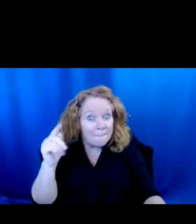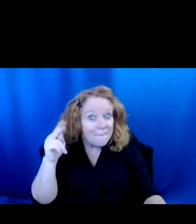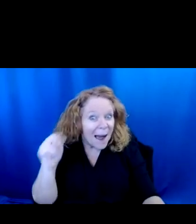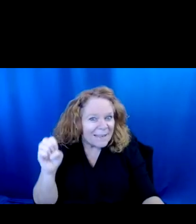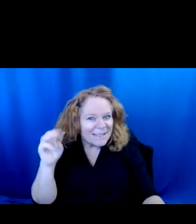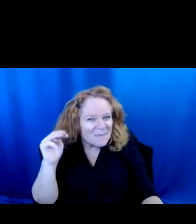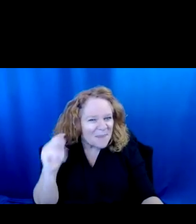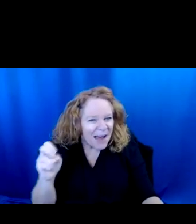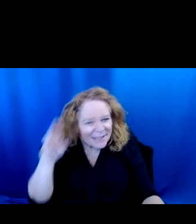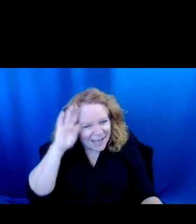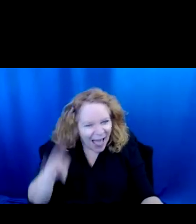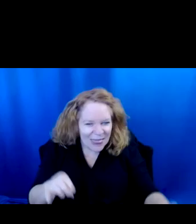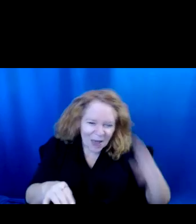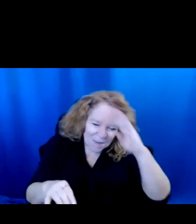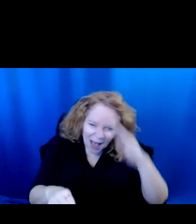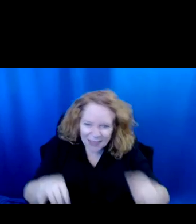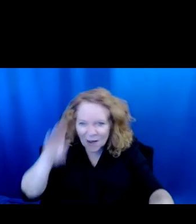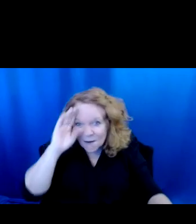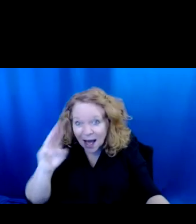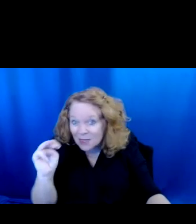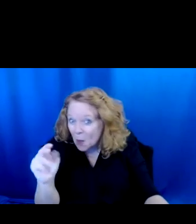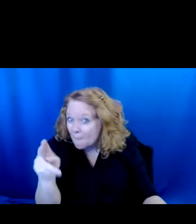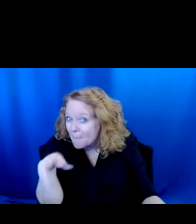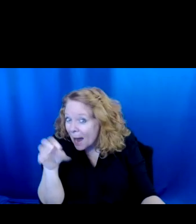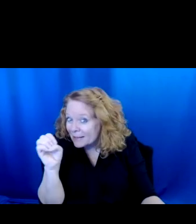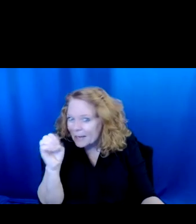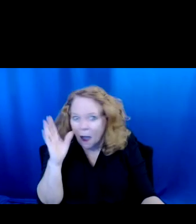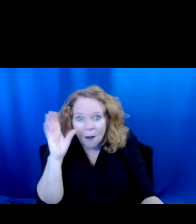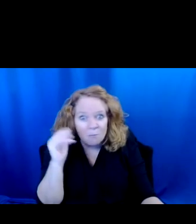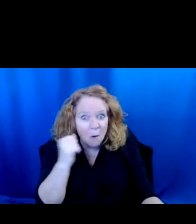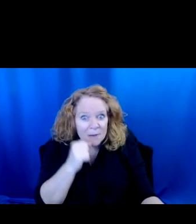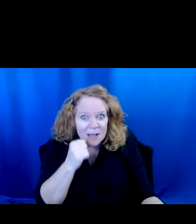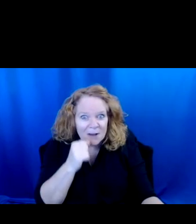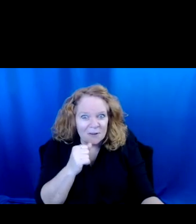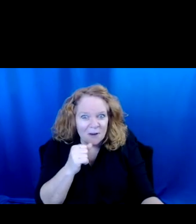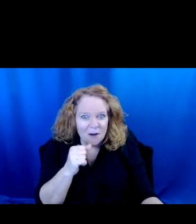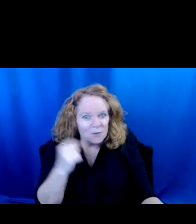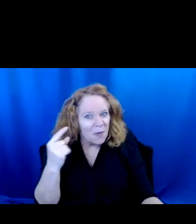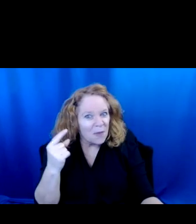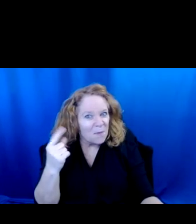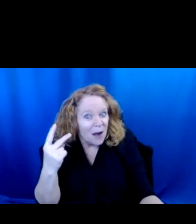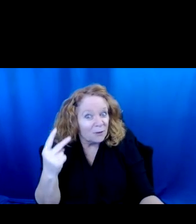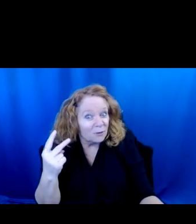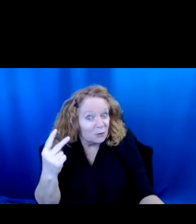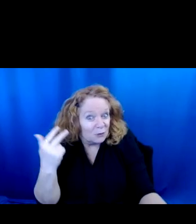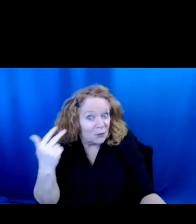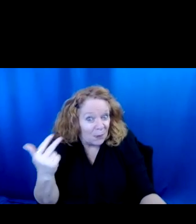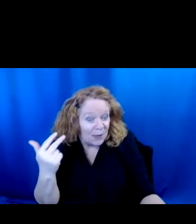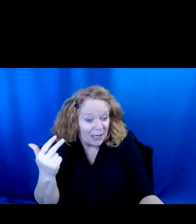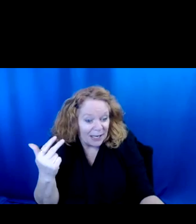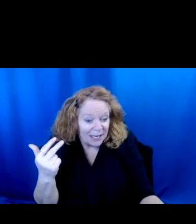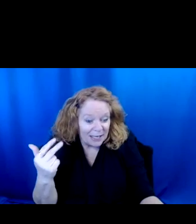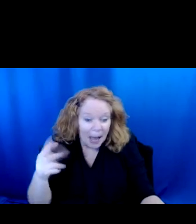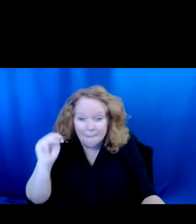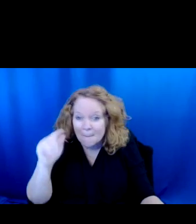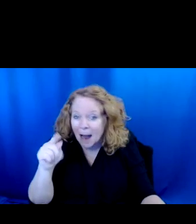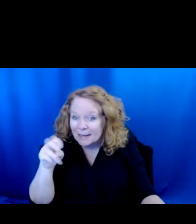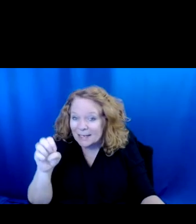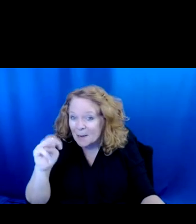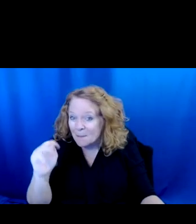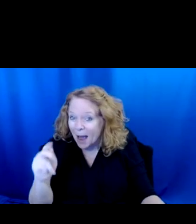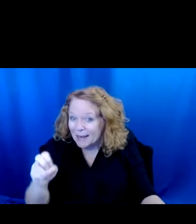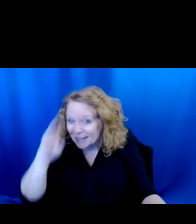Monty, hello, Monty. Boys and girls, we're the one and the two and the wonderful three.